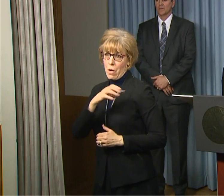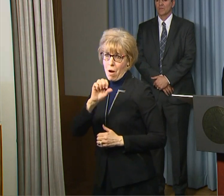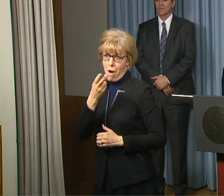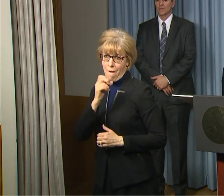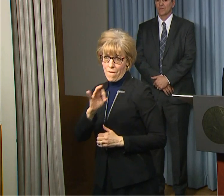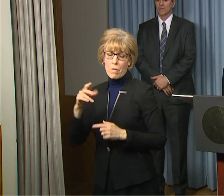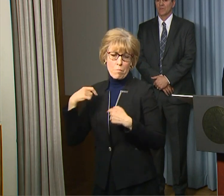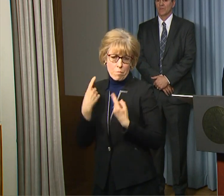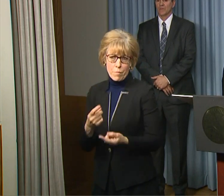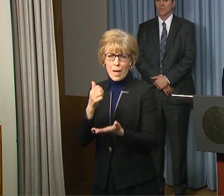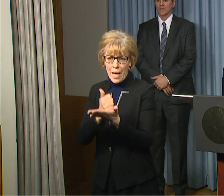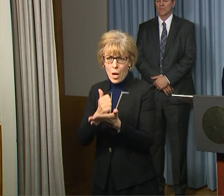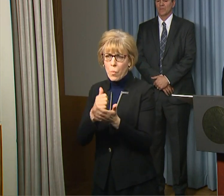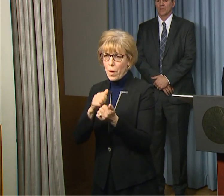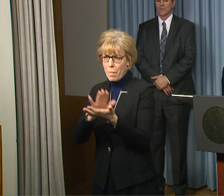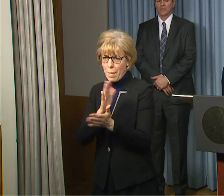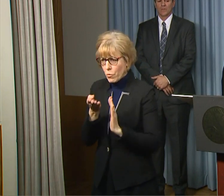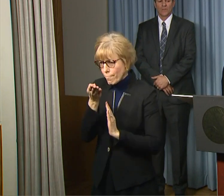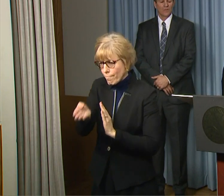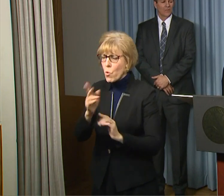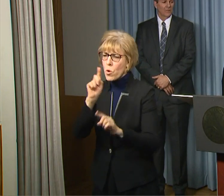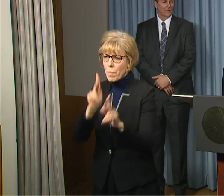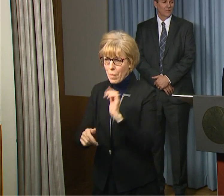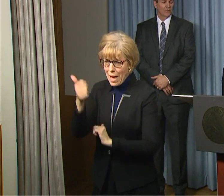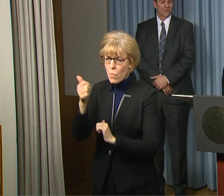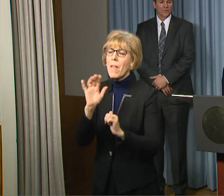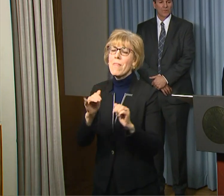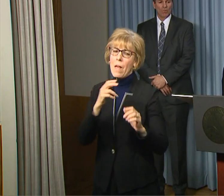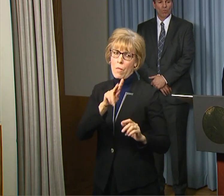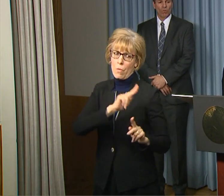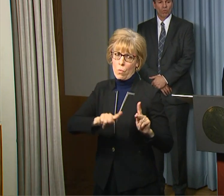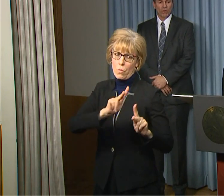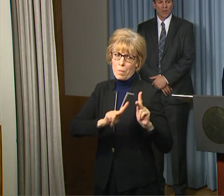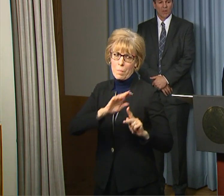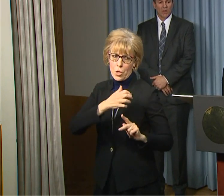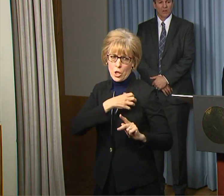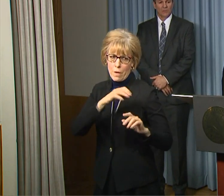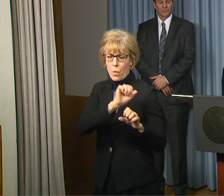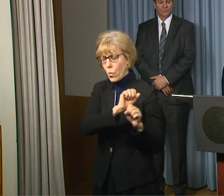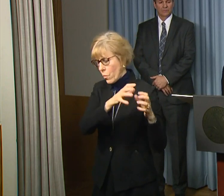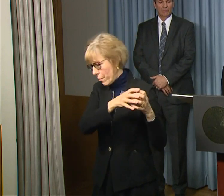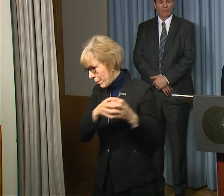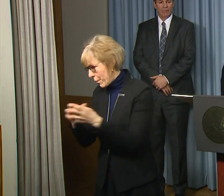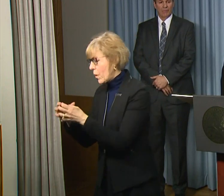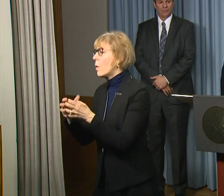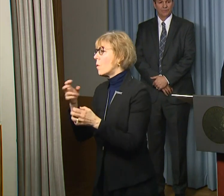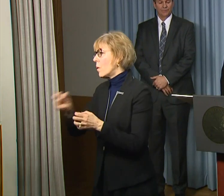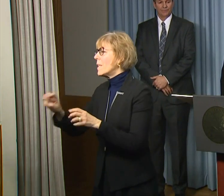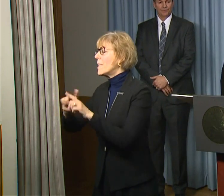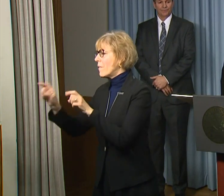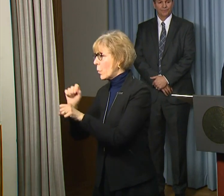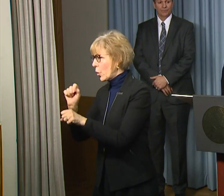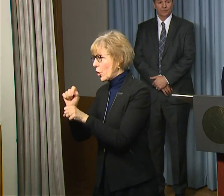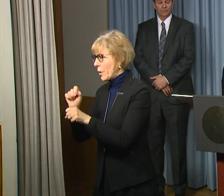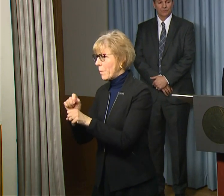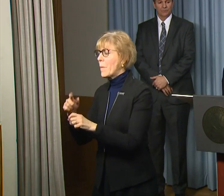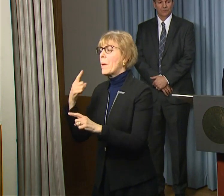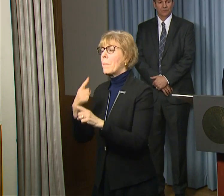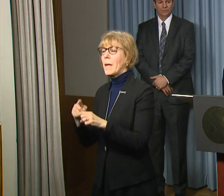areas of need within the department. In partnership with county courts, the sheriff department will increase